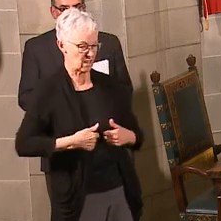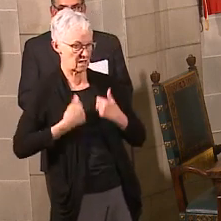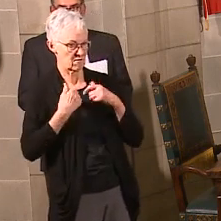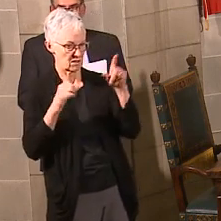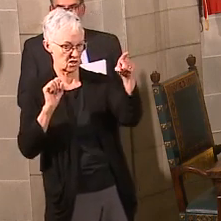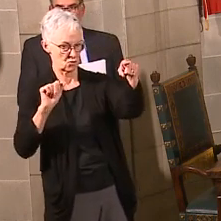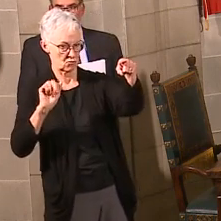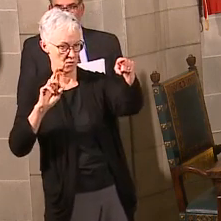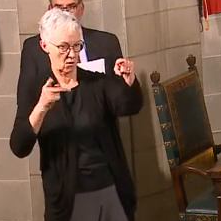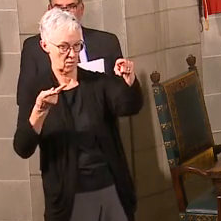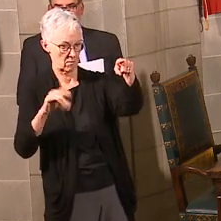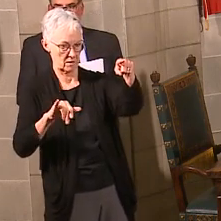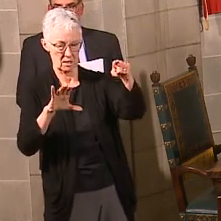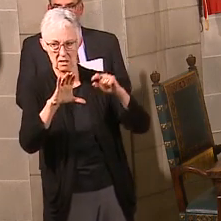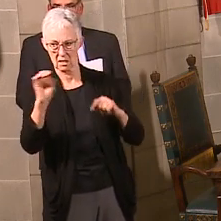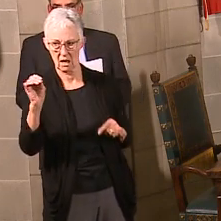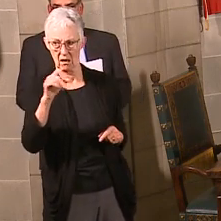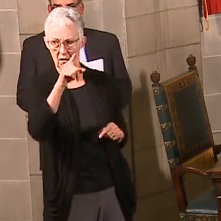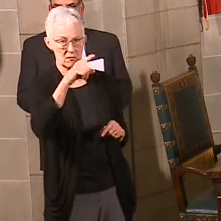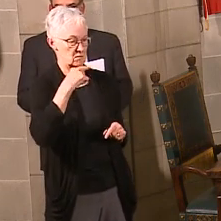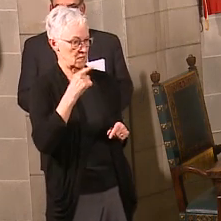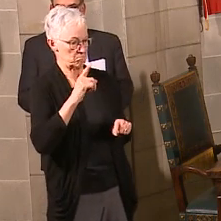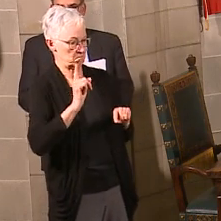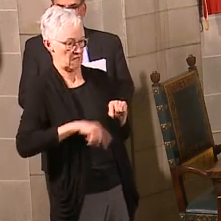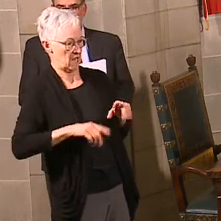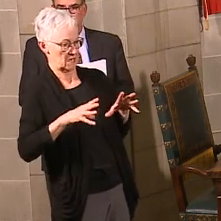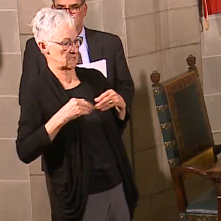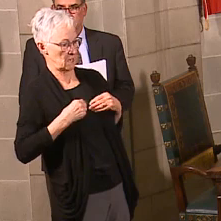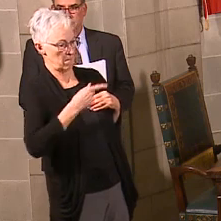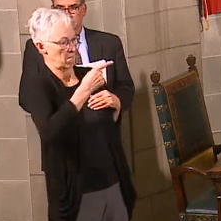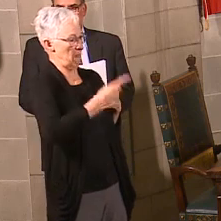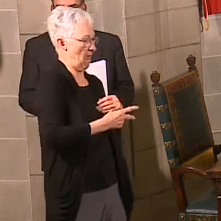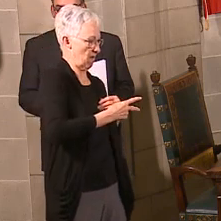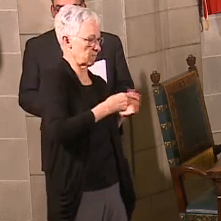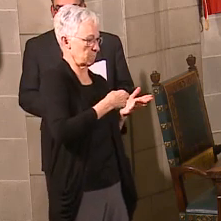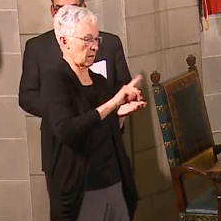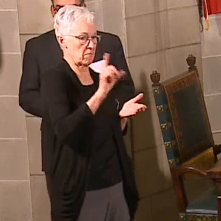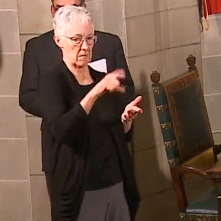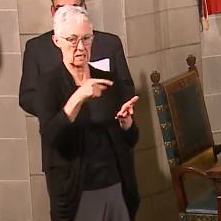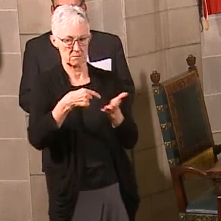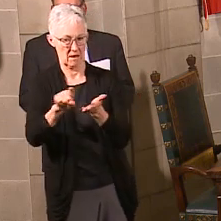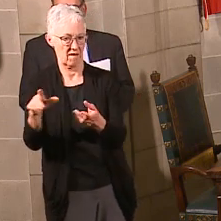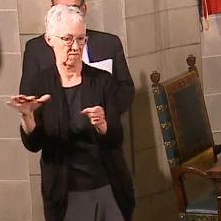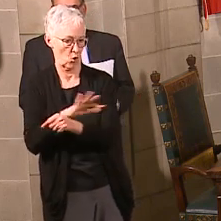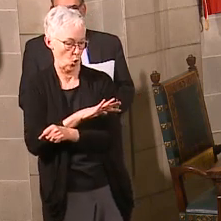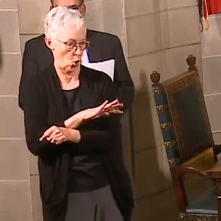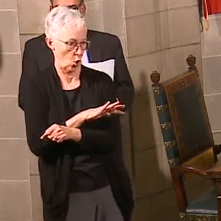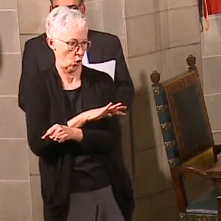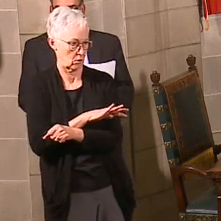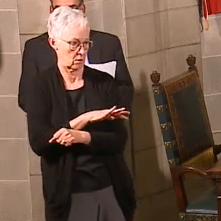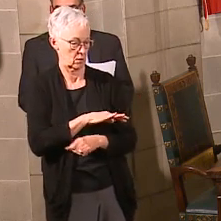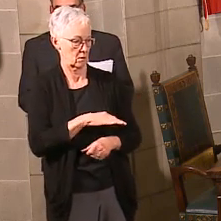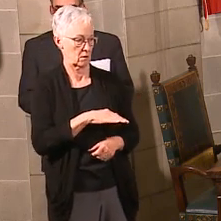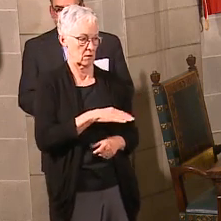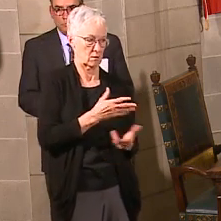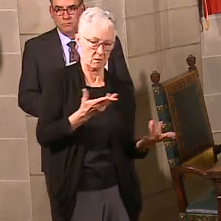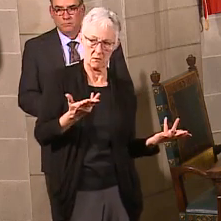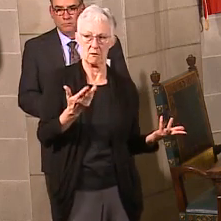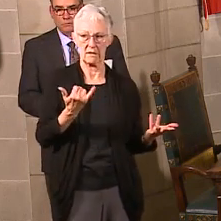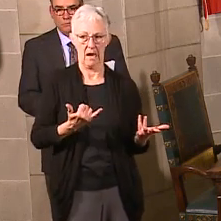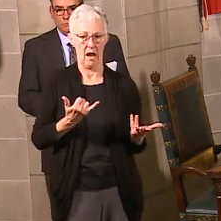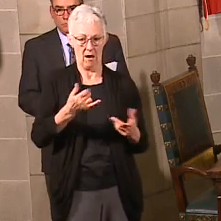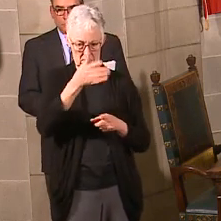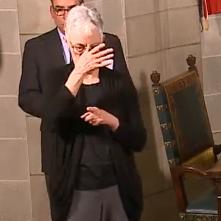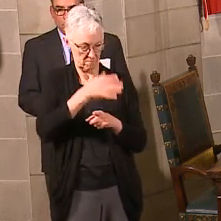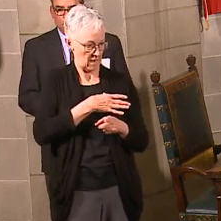that we only take full payments. And is there anything that we can do about that? Because now he's going to get on the hook for the interest payments to